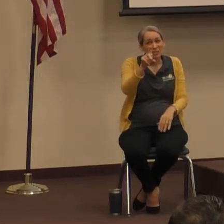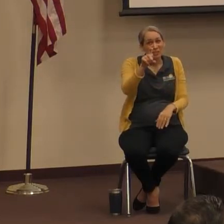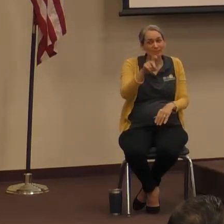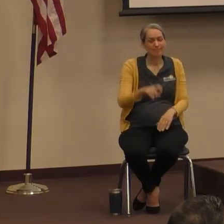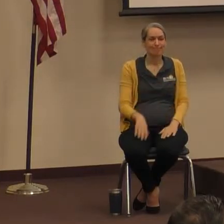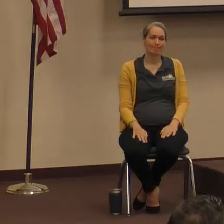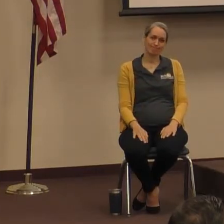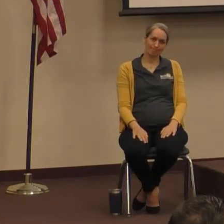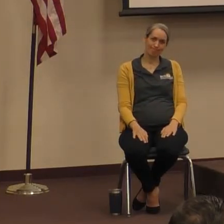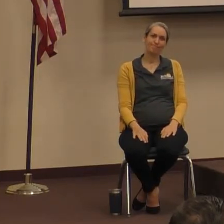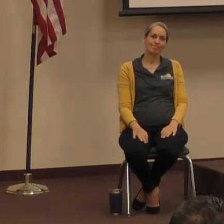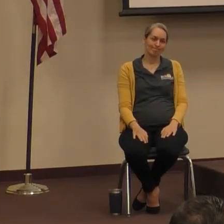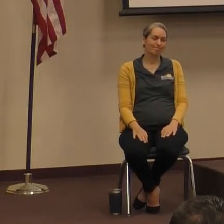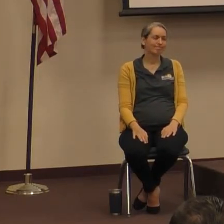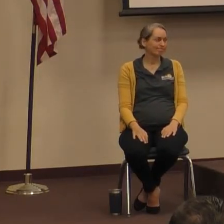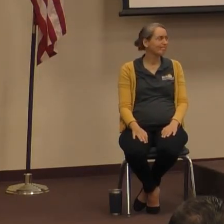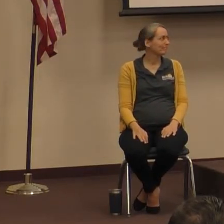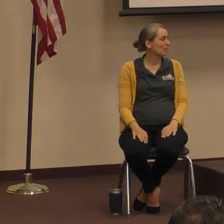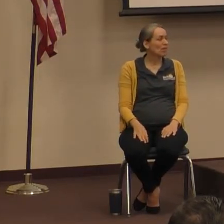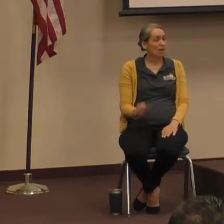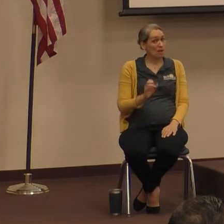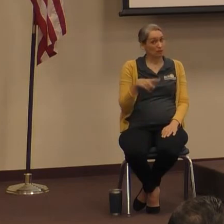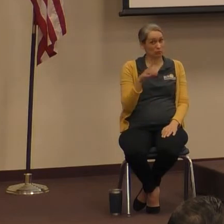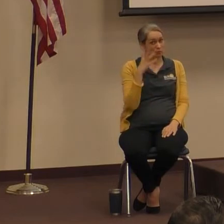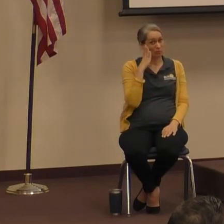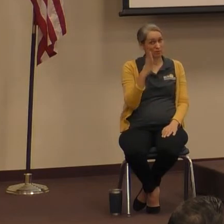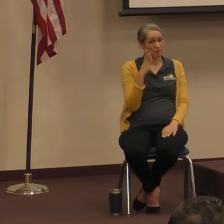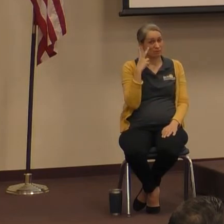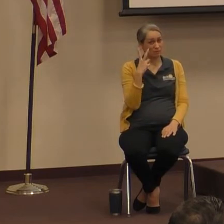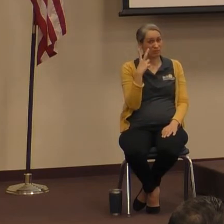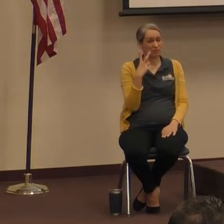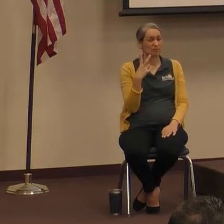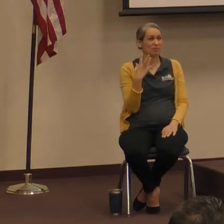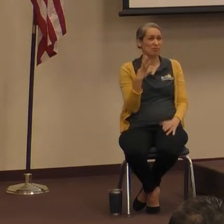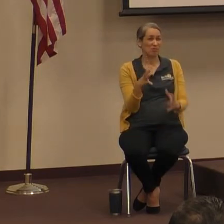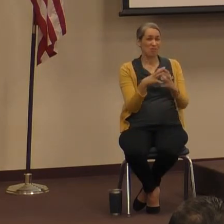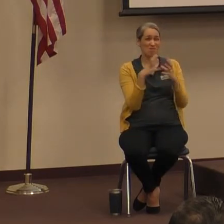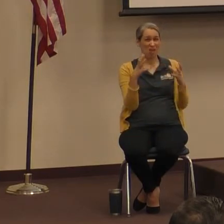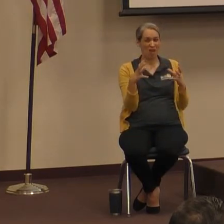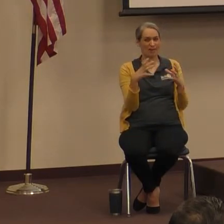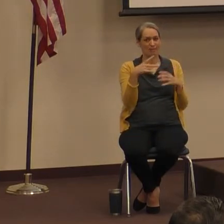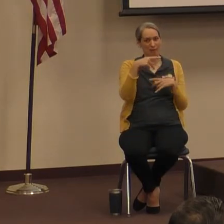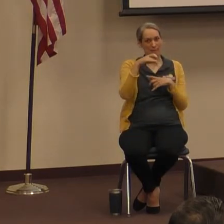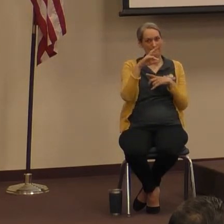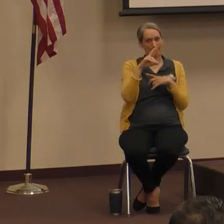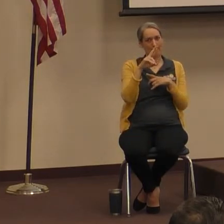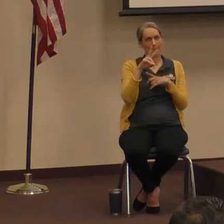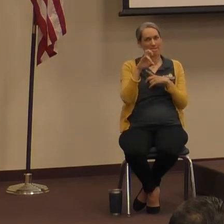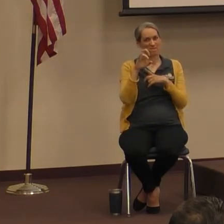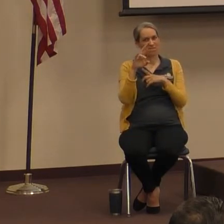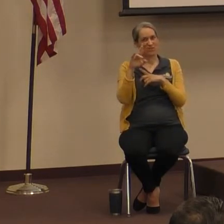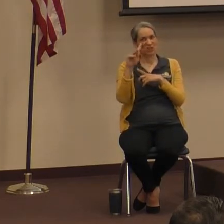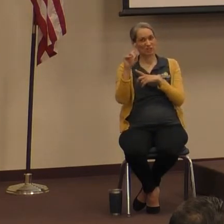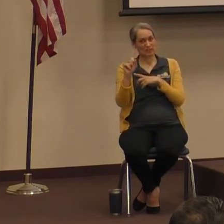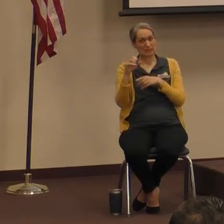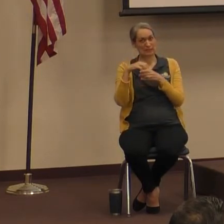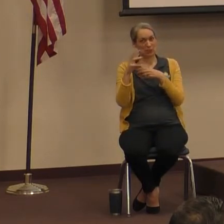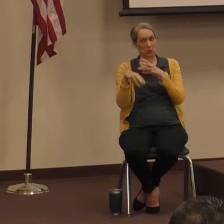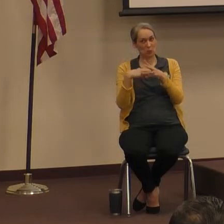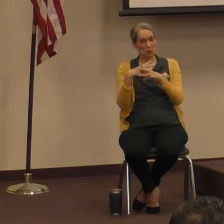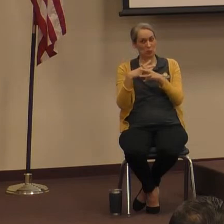Well, and as we'll see, there are either a lot of perverts in the world, or we misunderstand the problem,